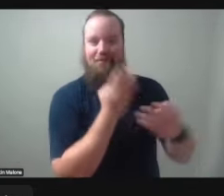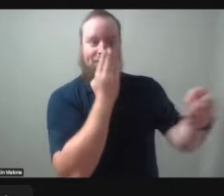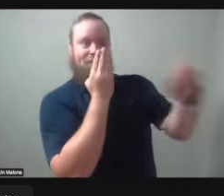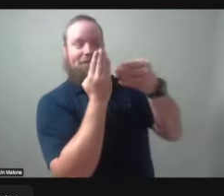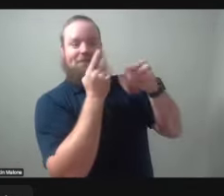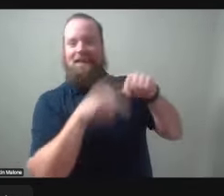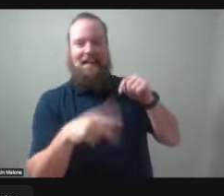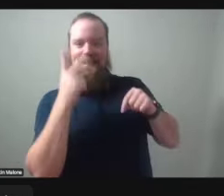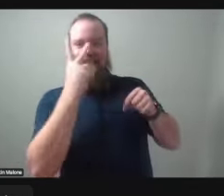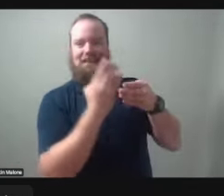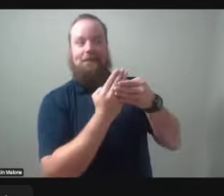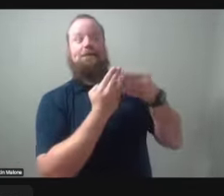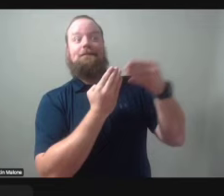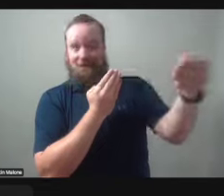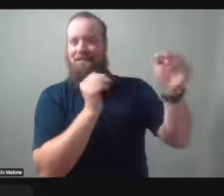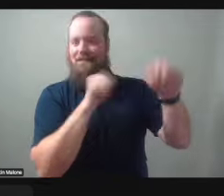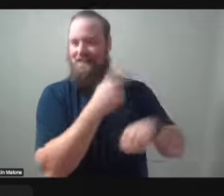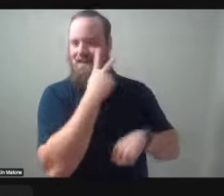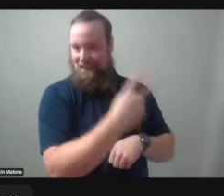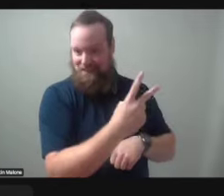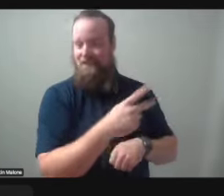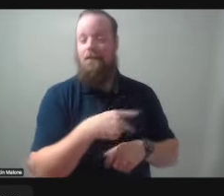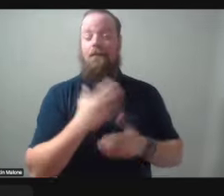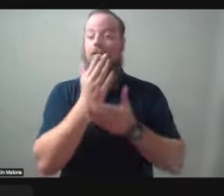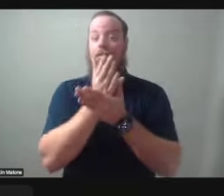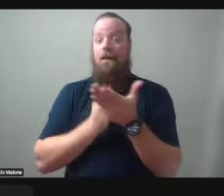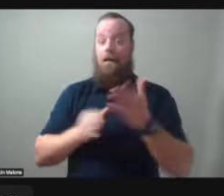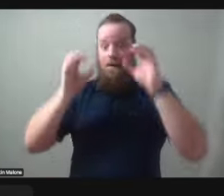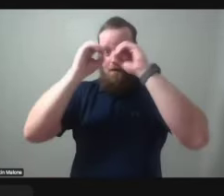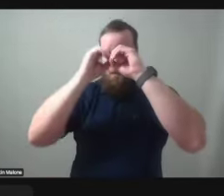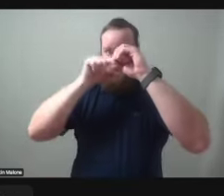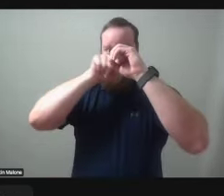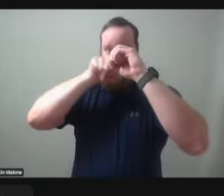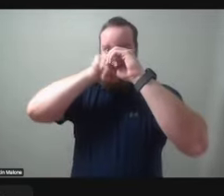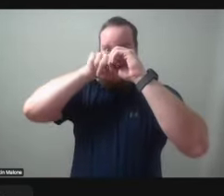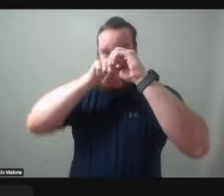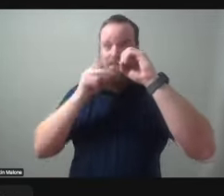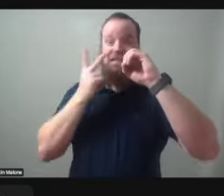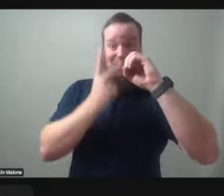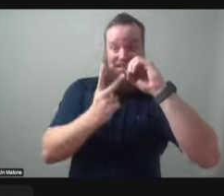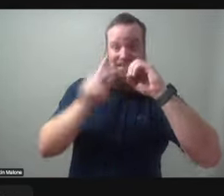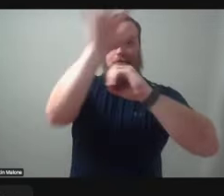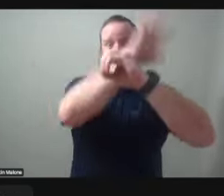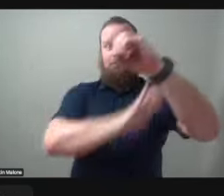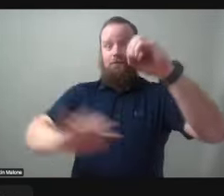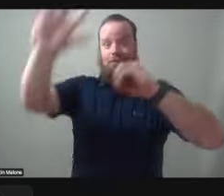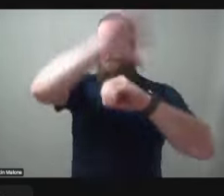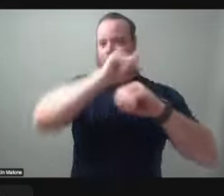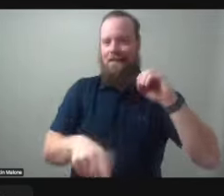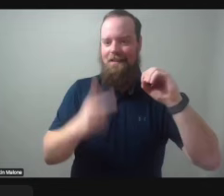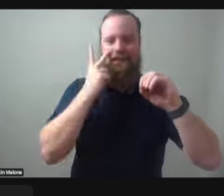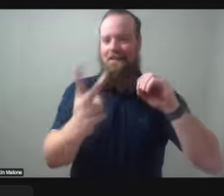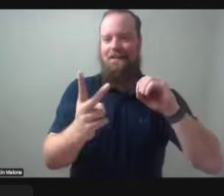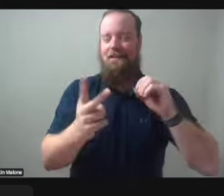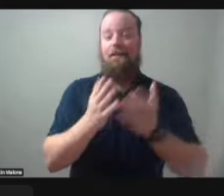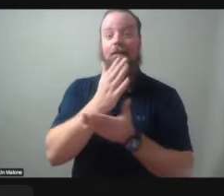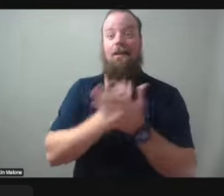far or they can't see close up. Some might not be able to see in their peripheral vision. Some might